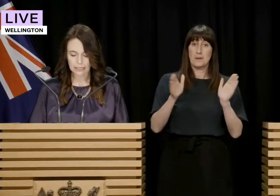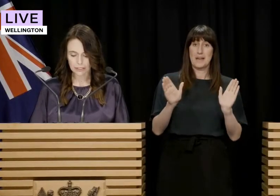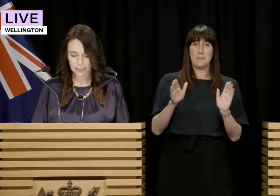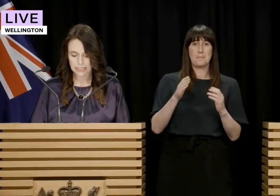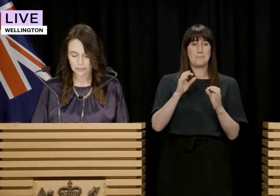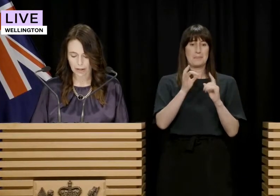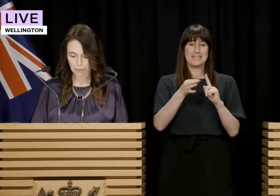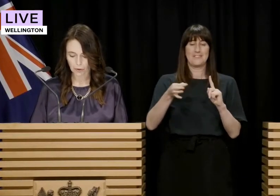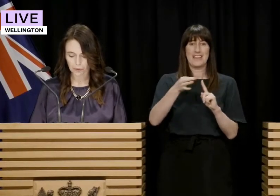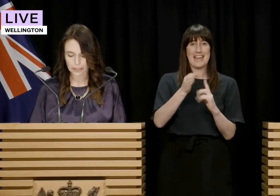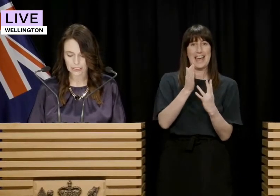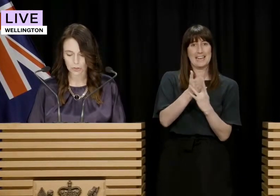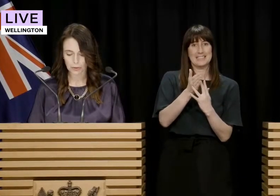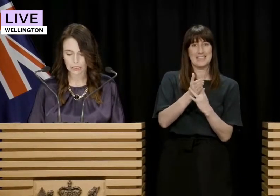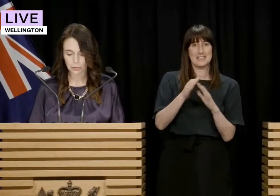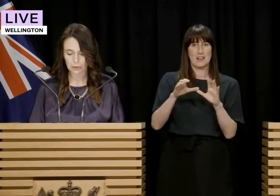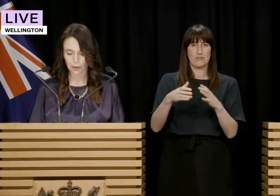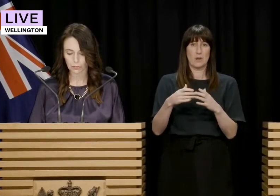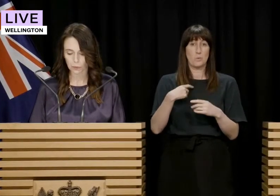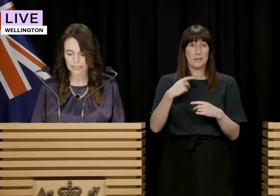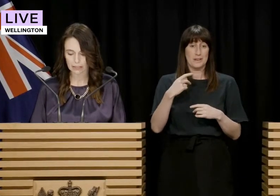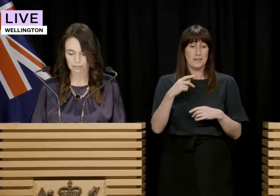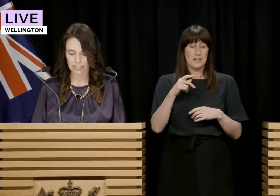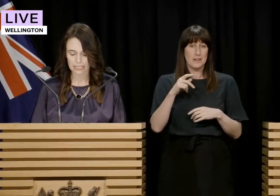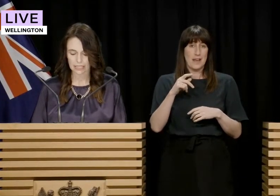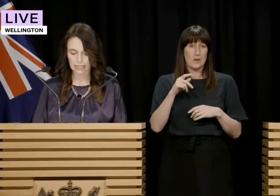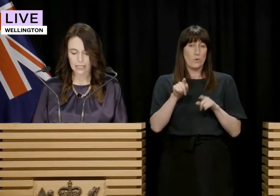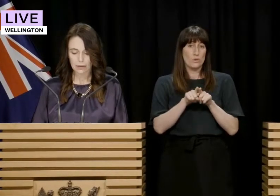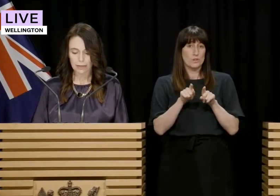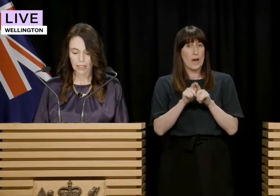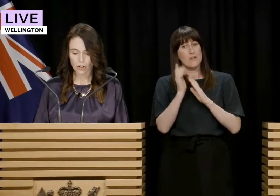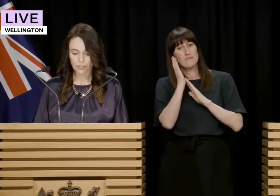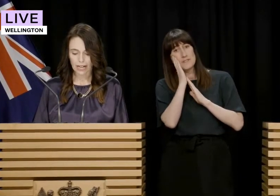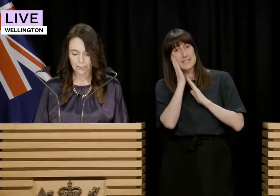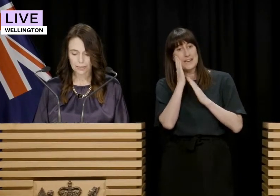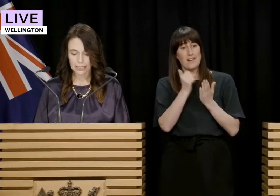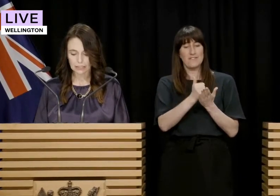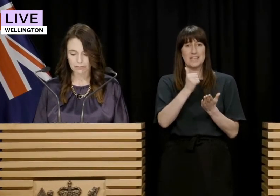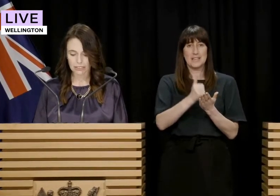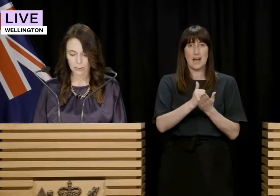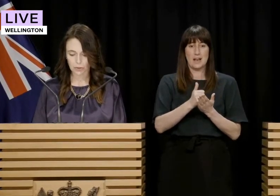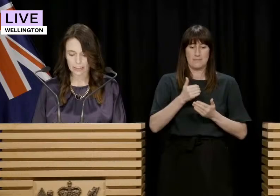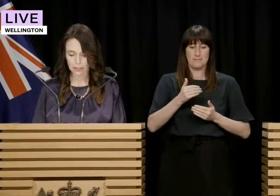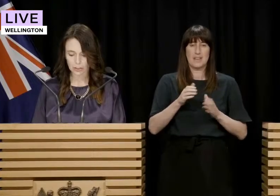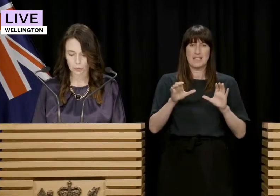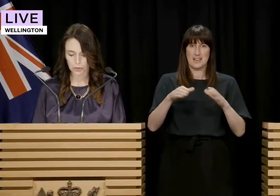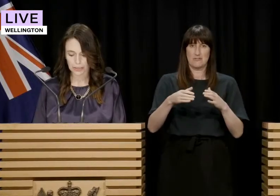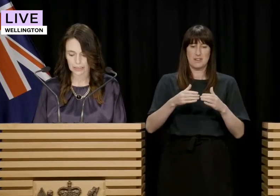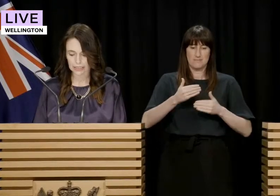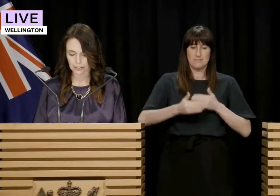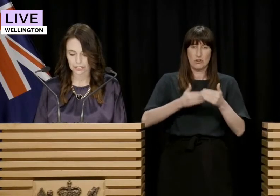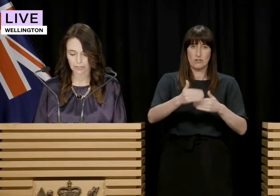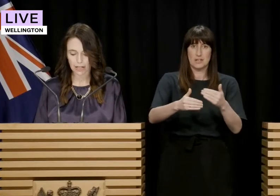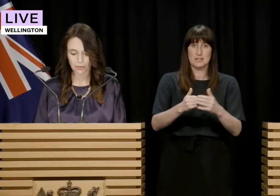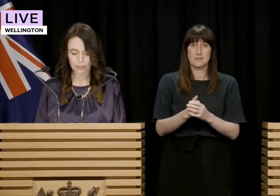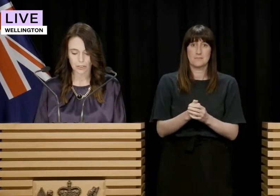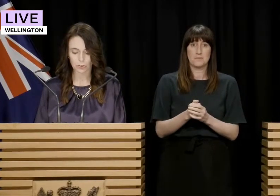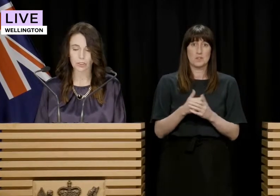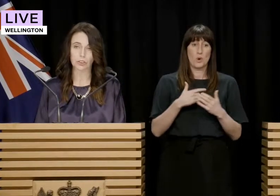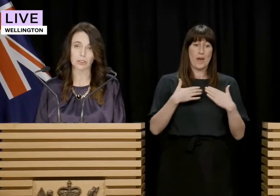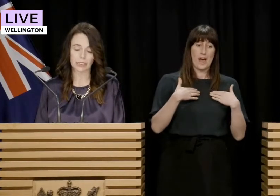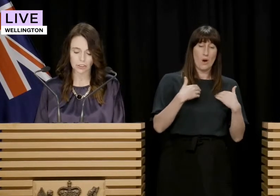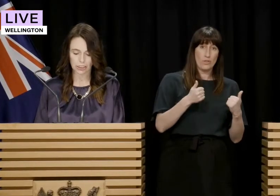and we continue to see great progress in the 2021 resident visa, meaning over 100,000 visas granted to workers in the areas of